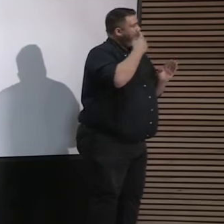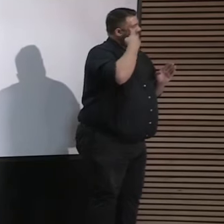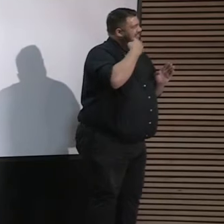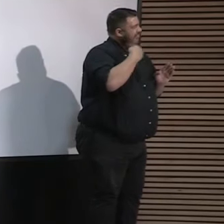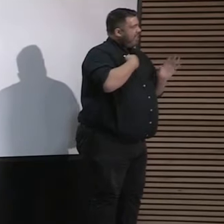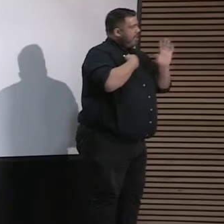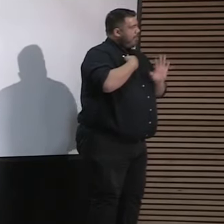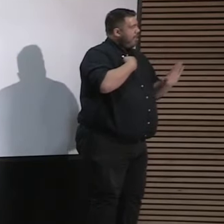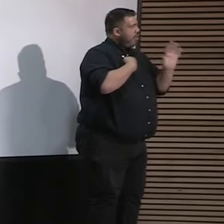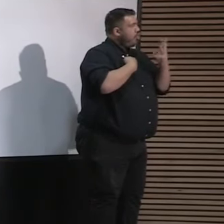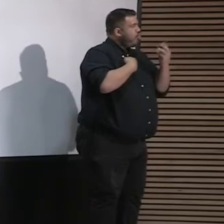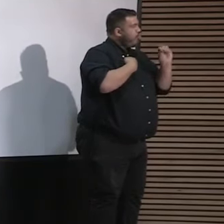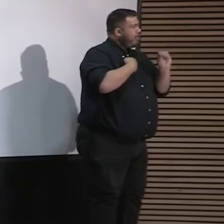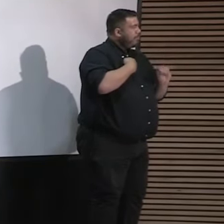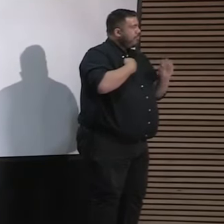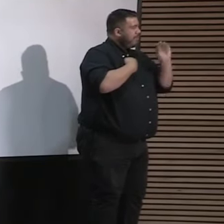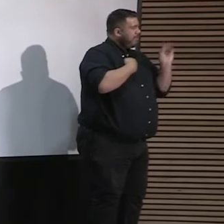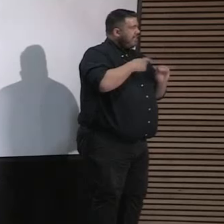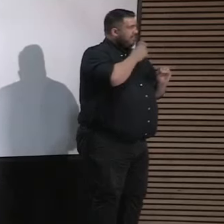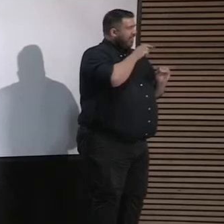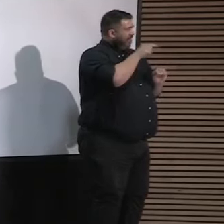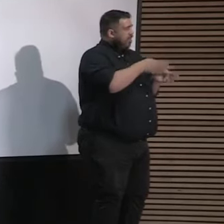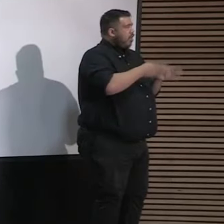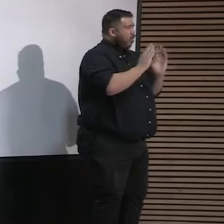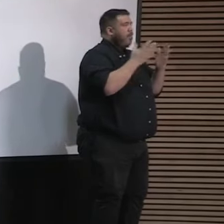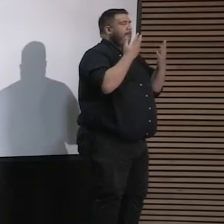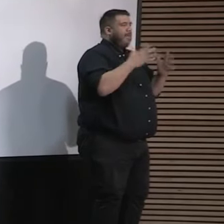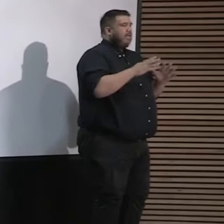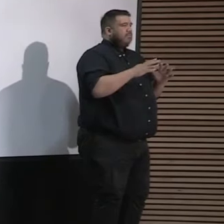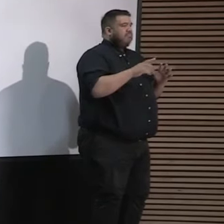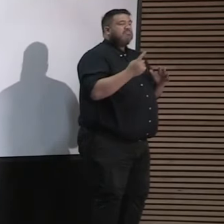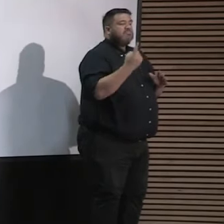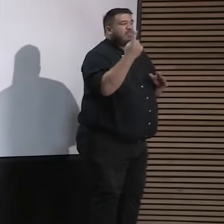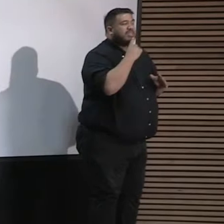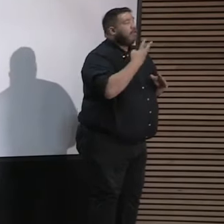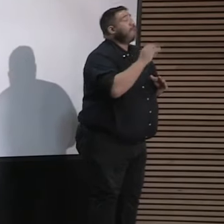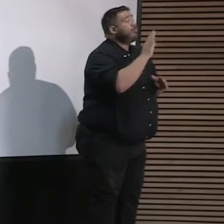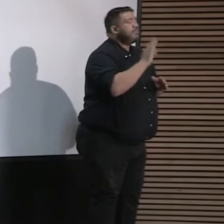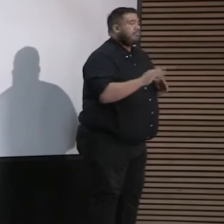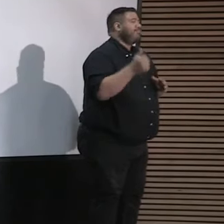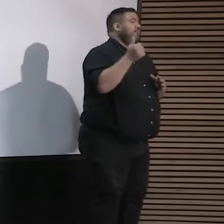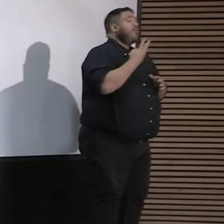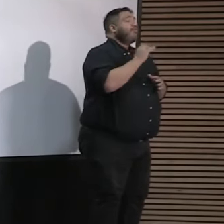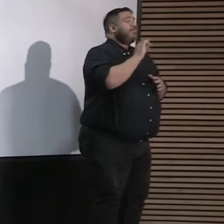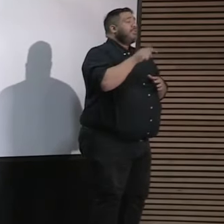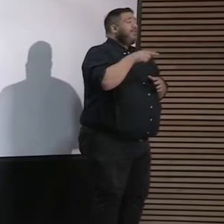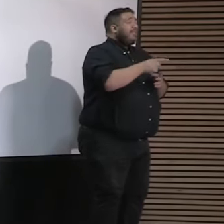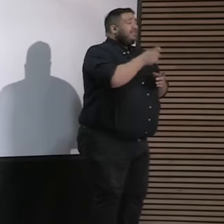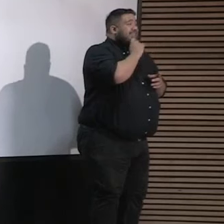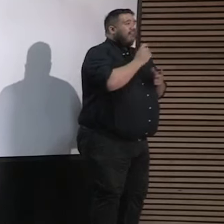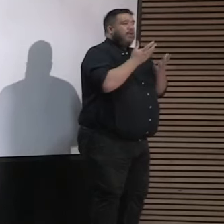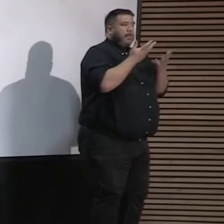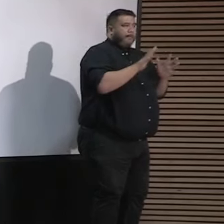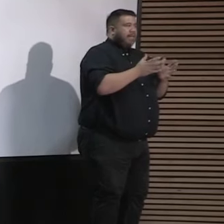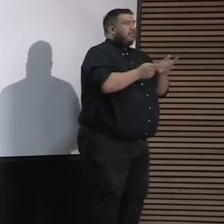around 30% of staff of 30 or 40%. 40% of staff at this hotel did